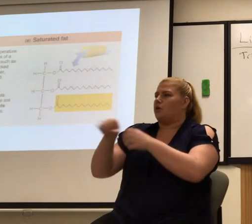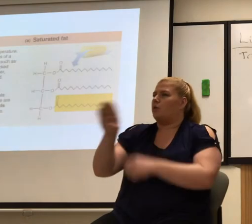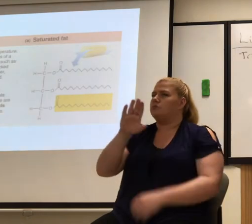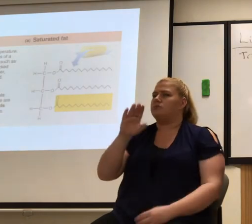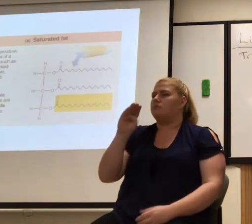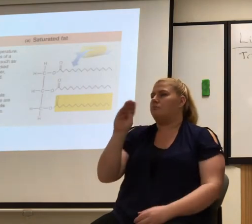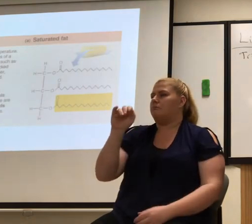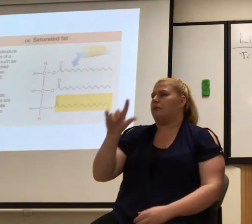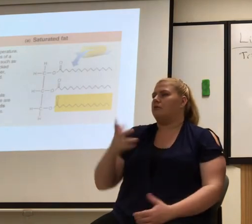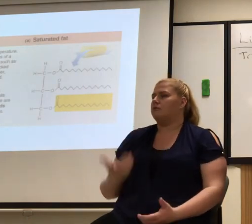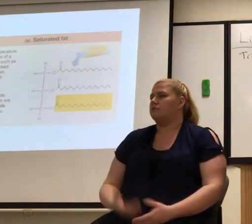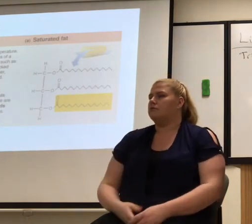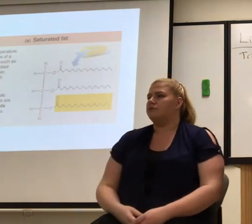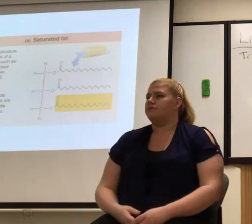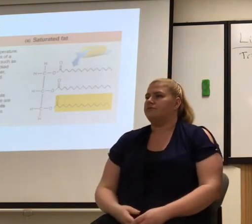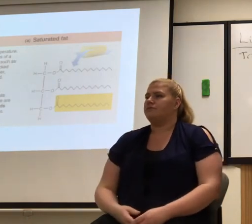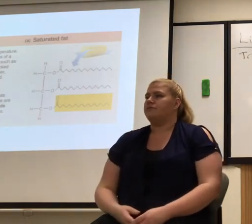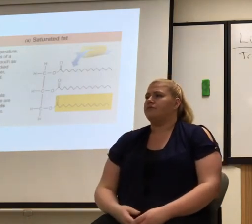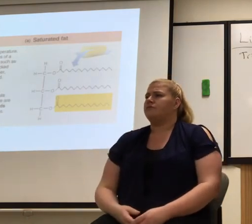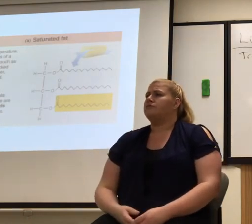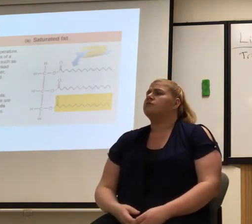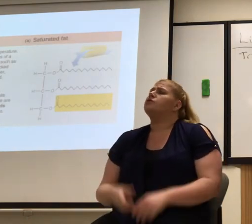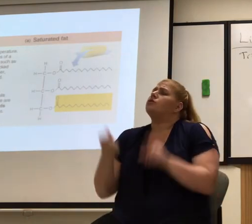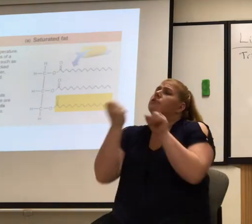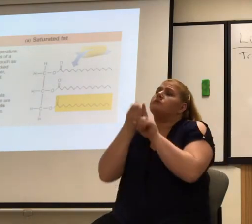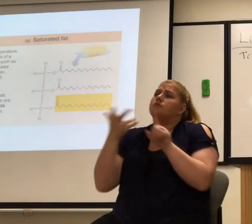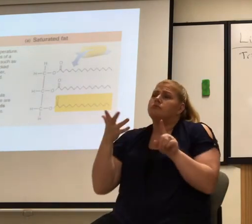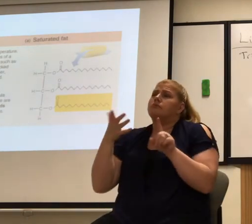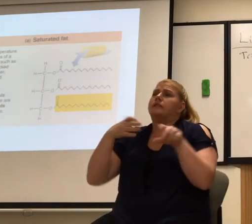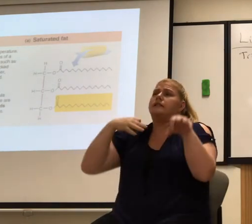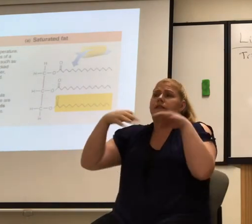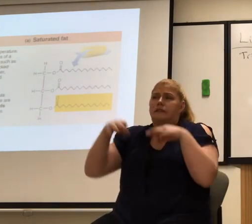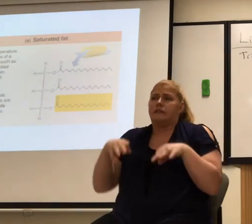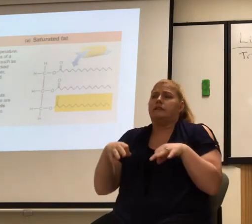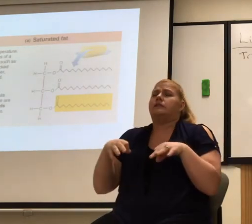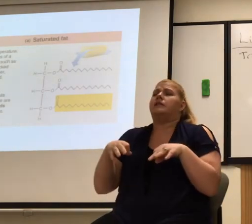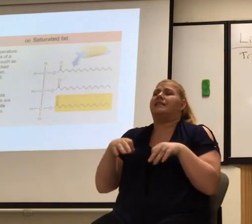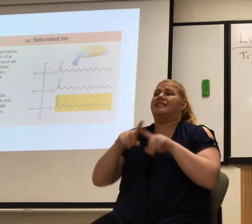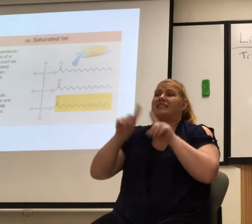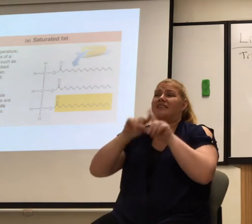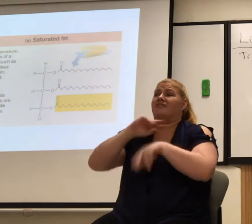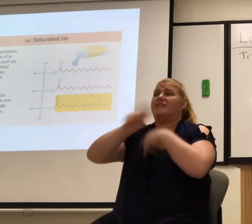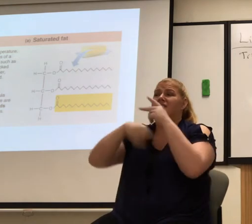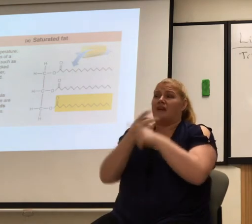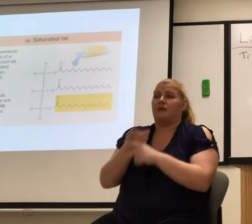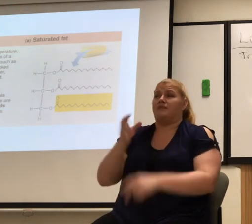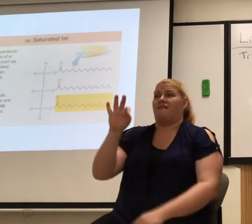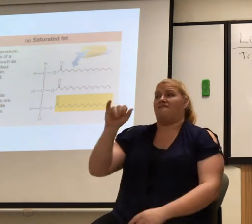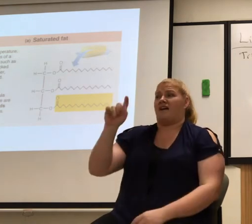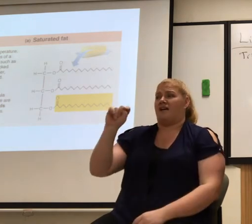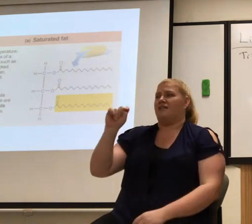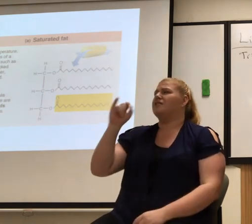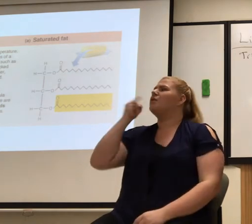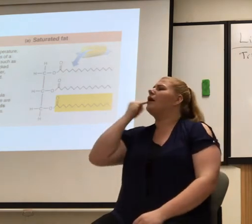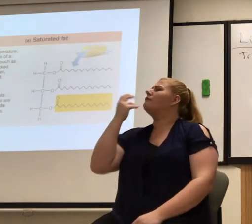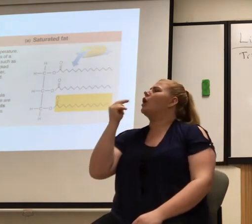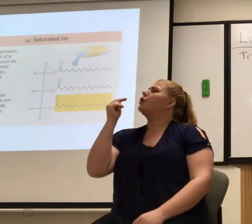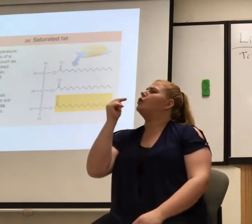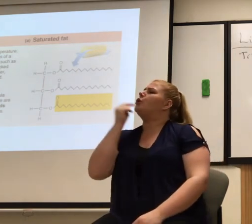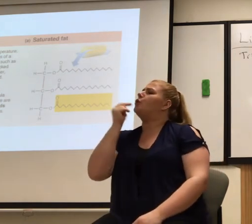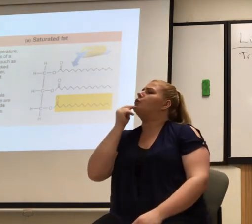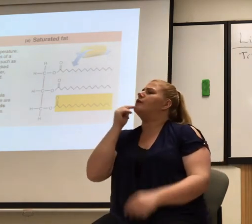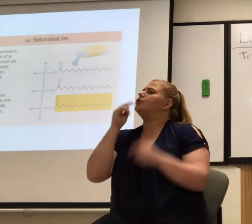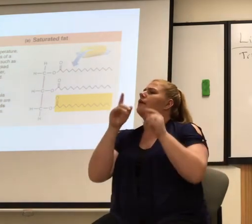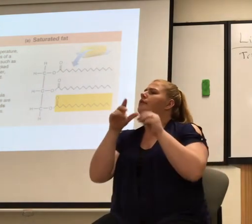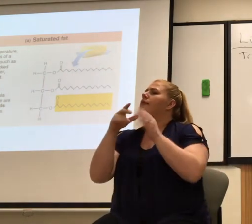Now there's some details here, different kinds of fat. There's saturated fats. You know, like when you read a nutrition label and it says fat